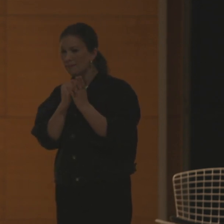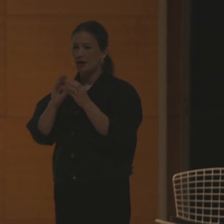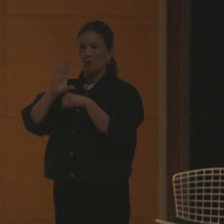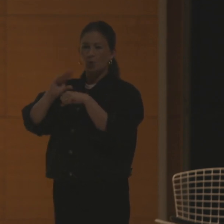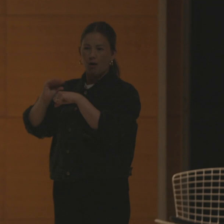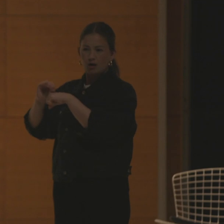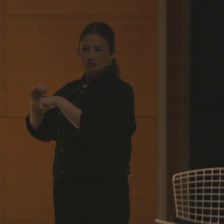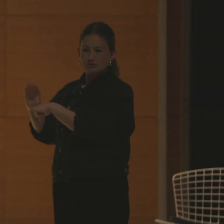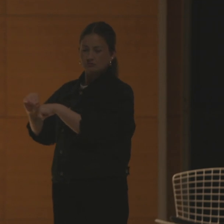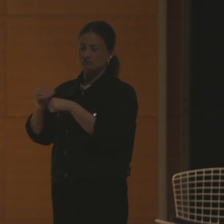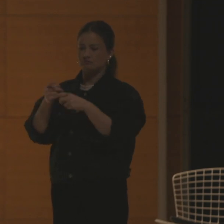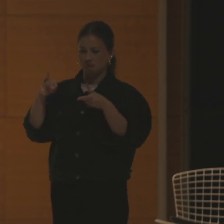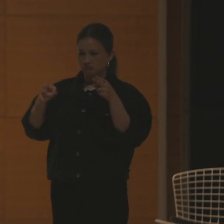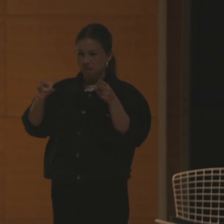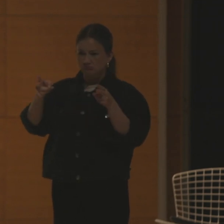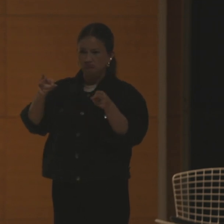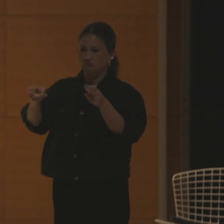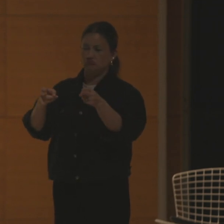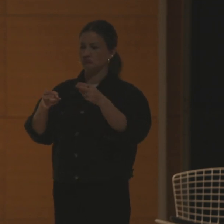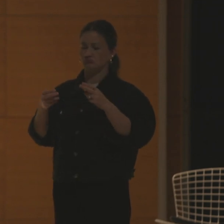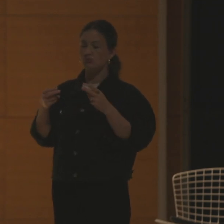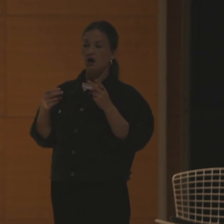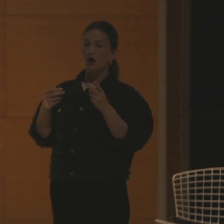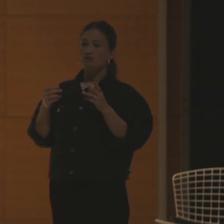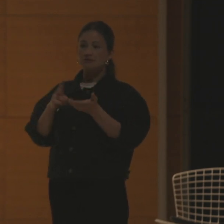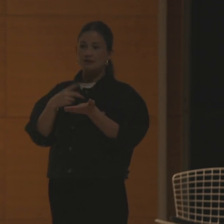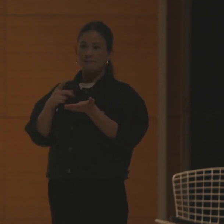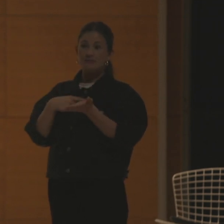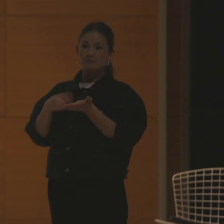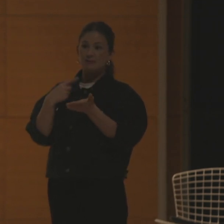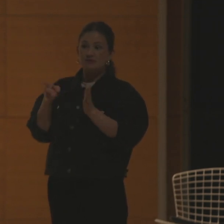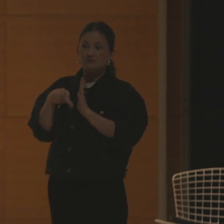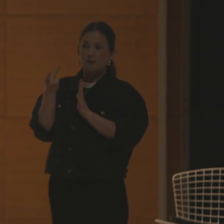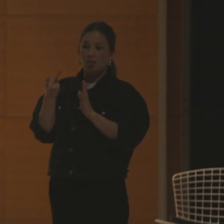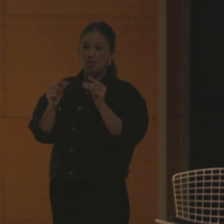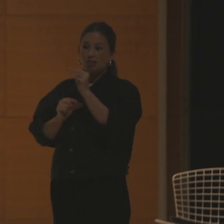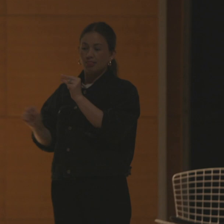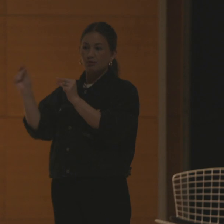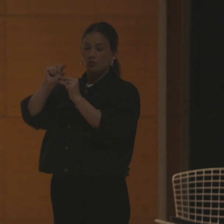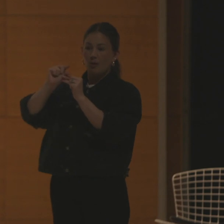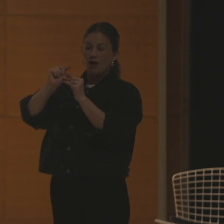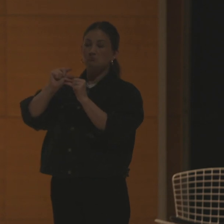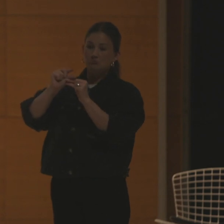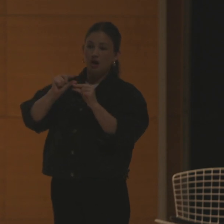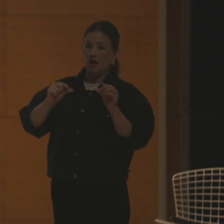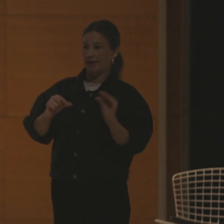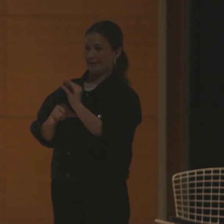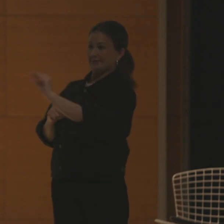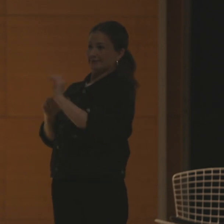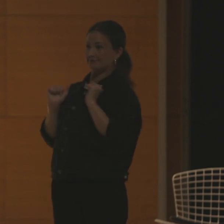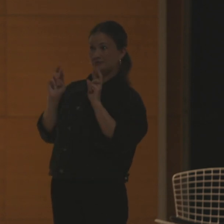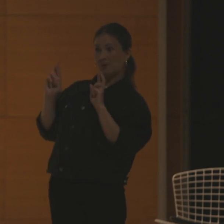the mail. Often, by a trick of sales and double coupons, the store owed her cash at the register. It seemed